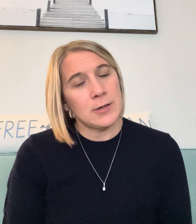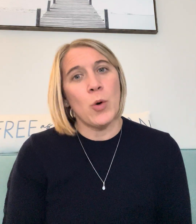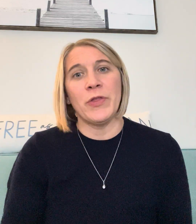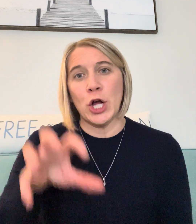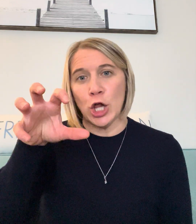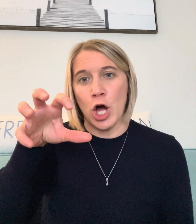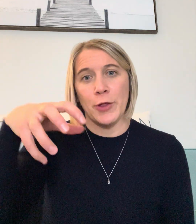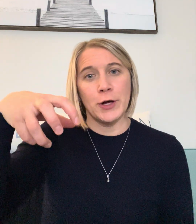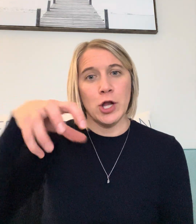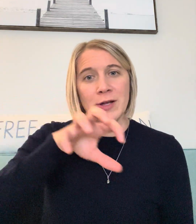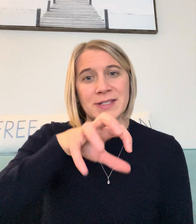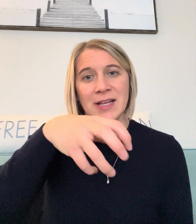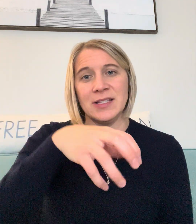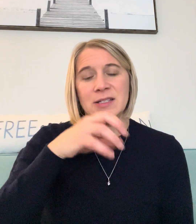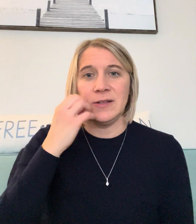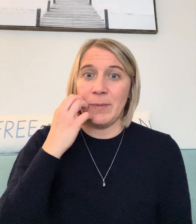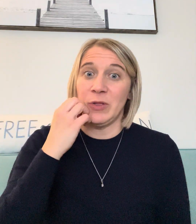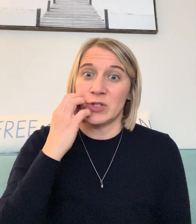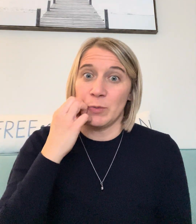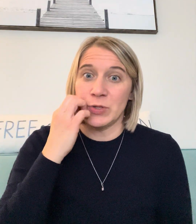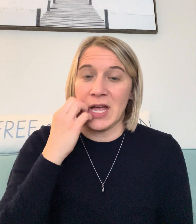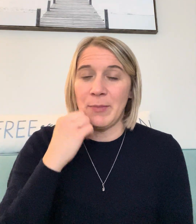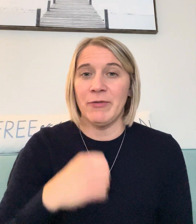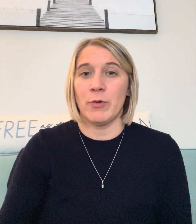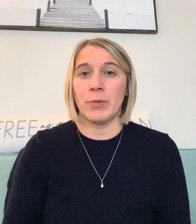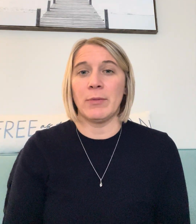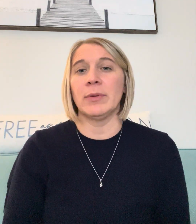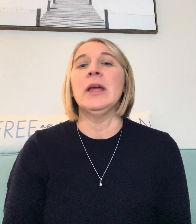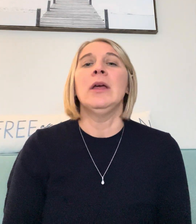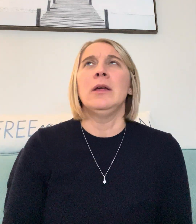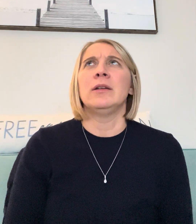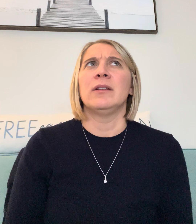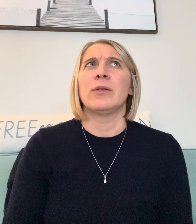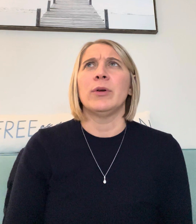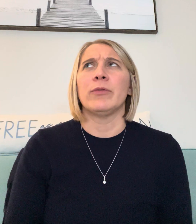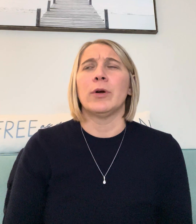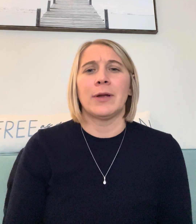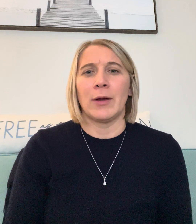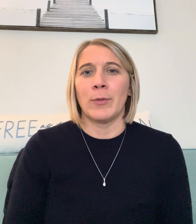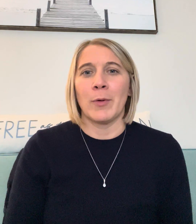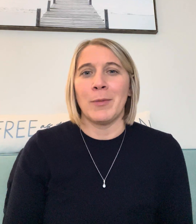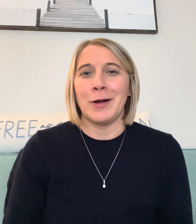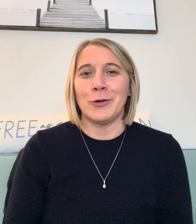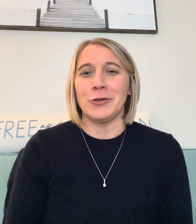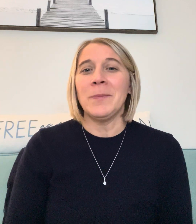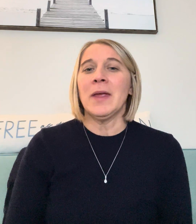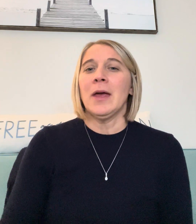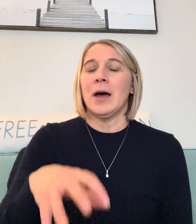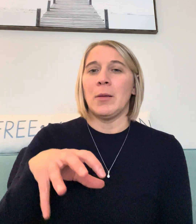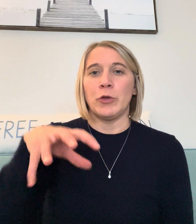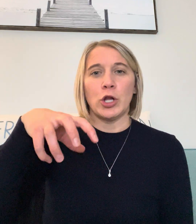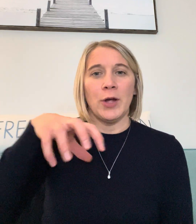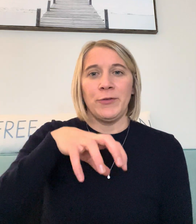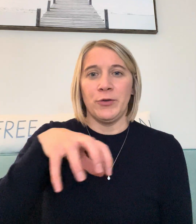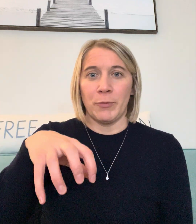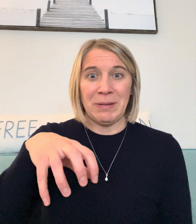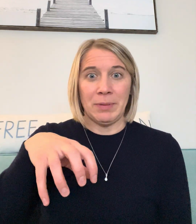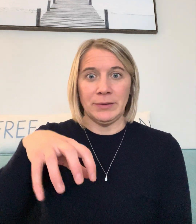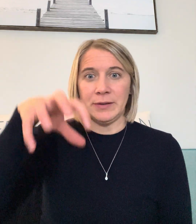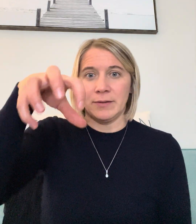and the claw. The claw is 10, those are the most common 4 probably. 3 or 4, can't remember how many I told you. The claw is used for big buildings.